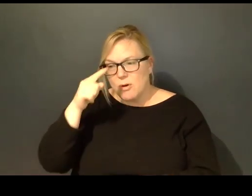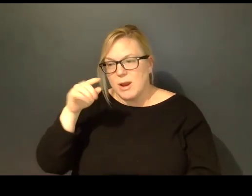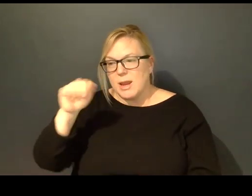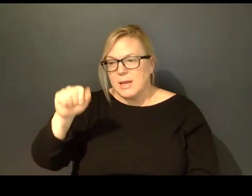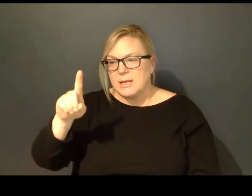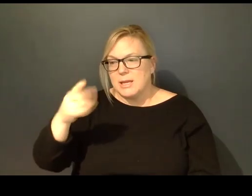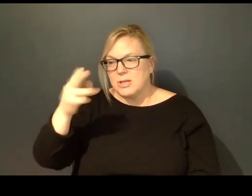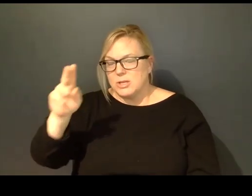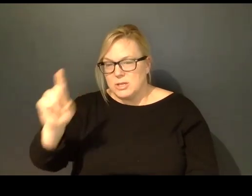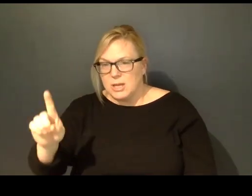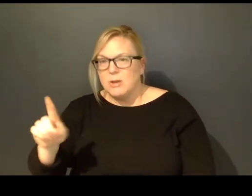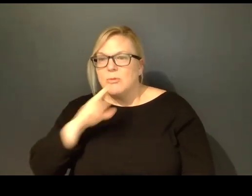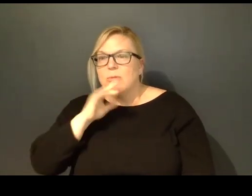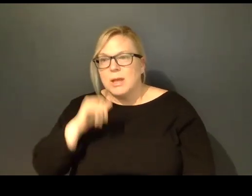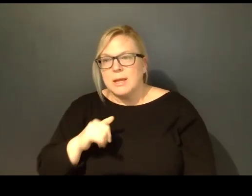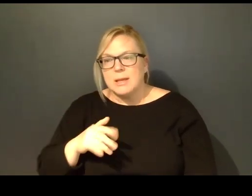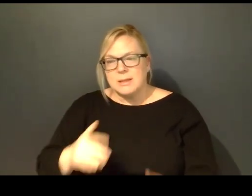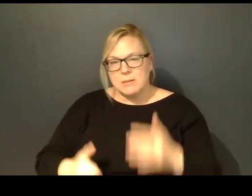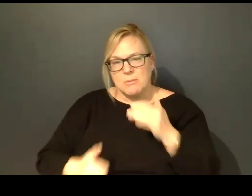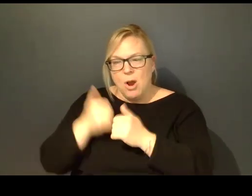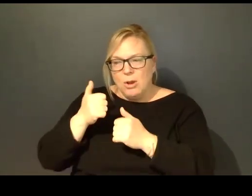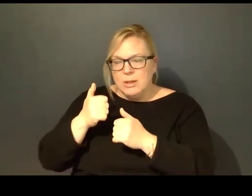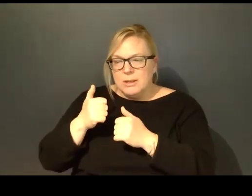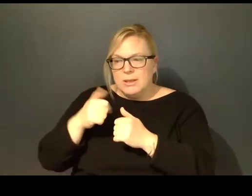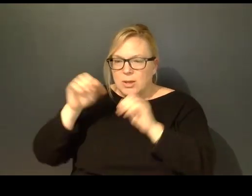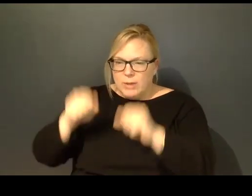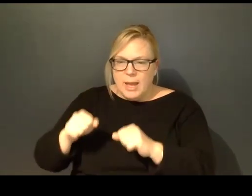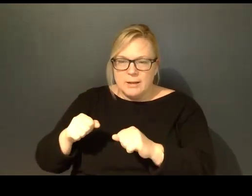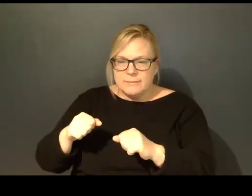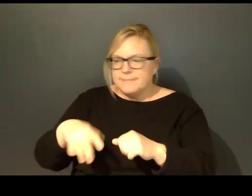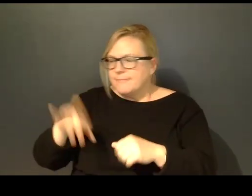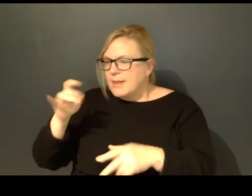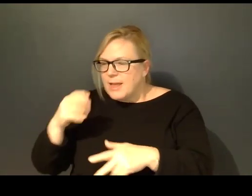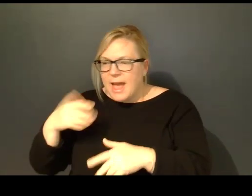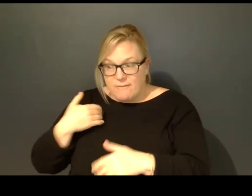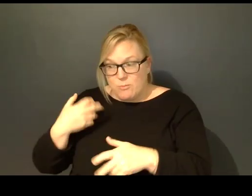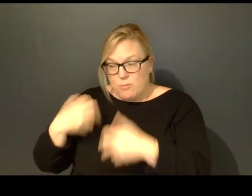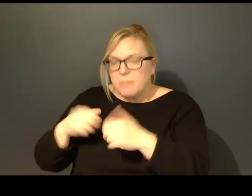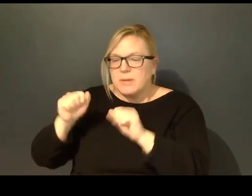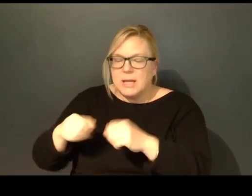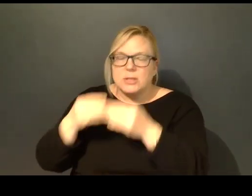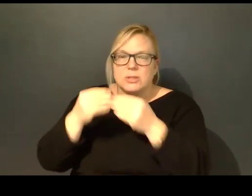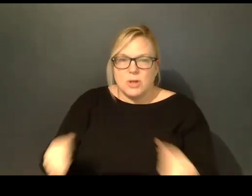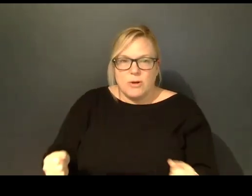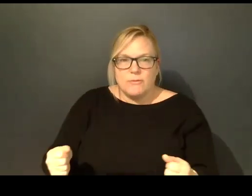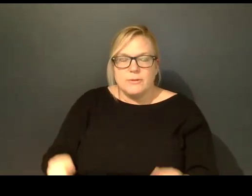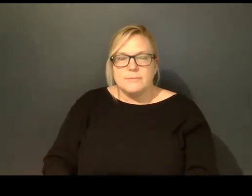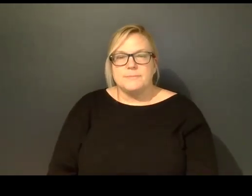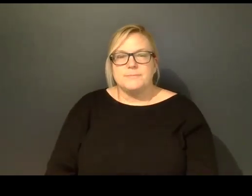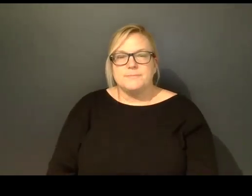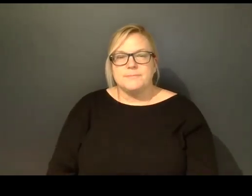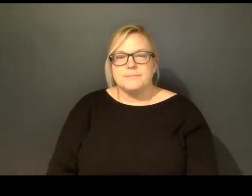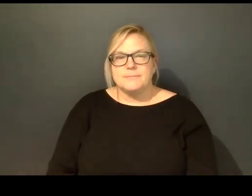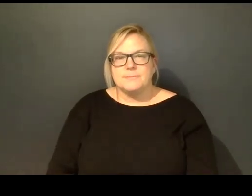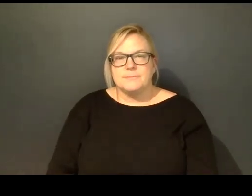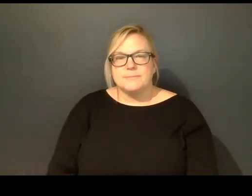And don't hesitate to reach out and ask for help. Since you were kind enough to join us here today too with your perspective, I want to